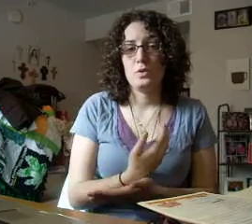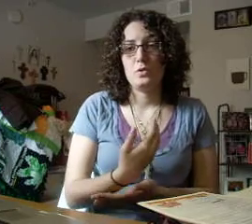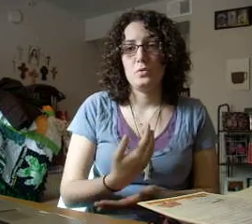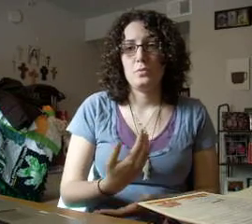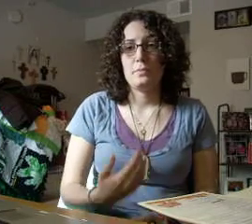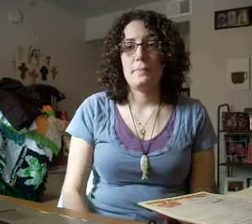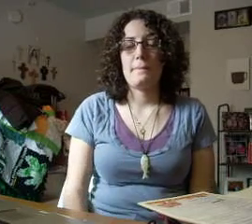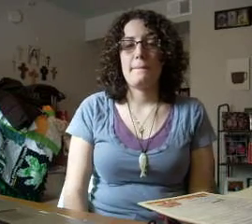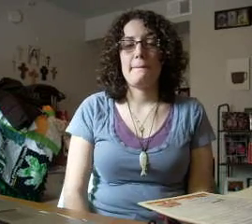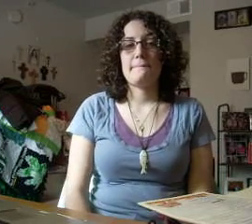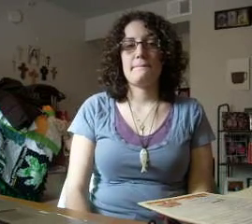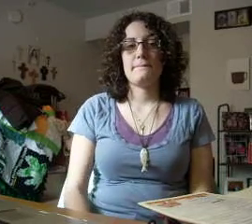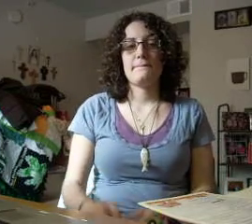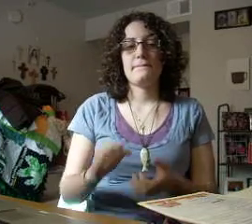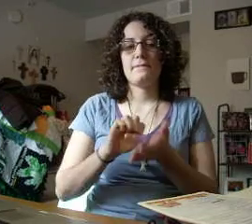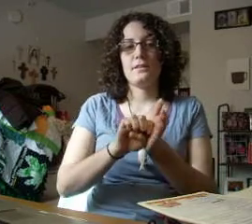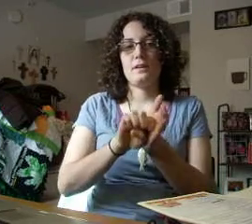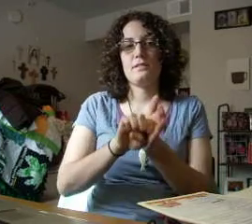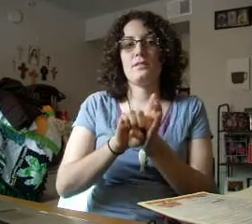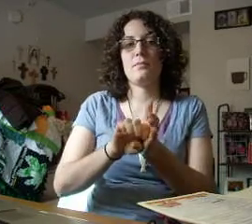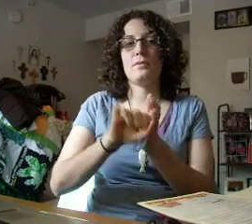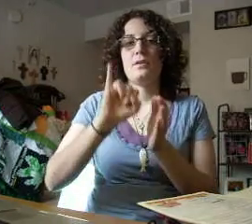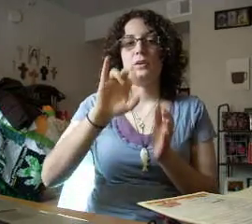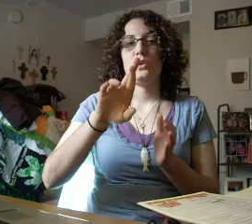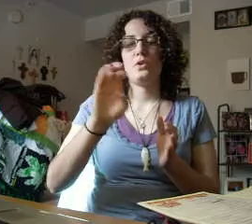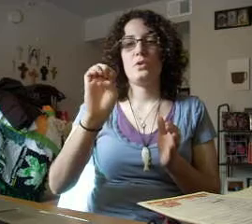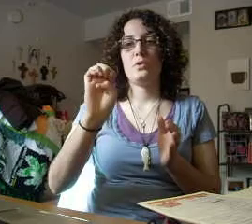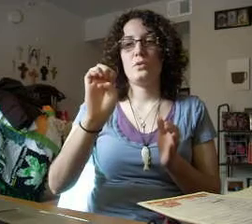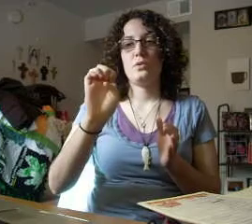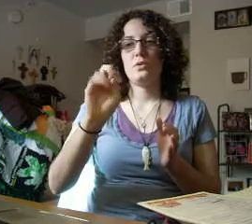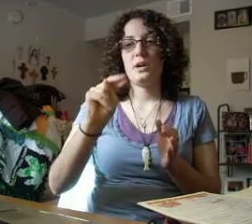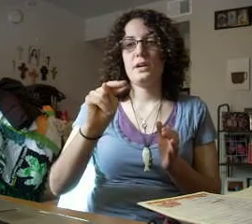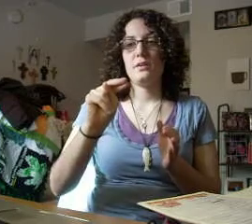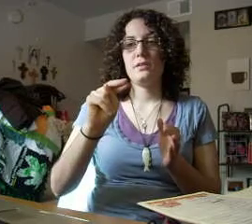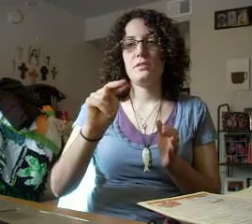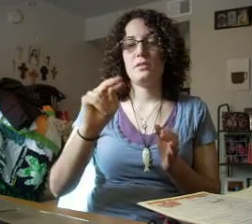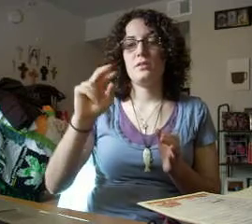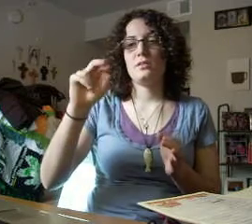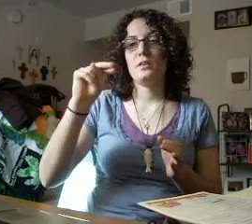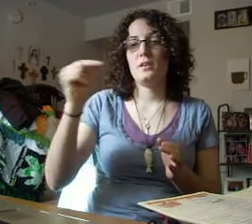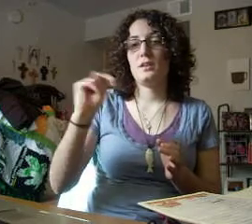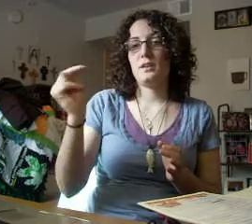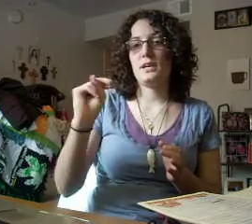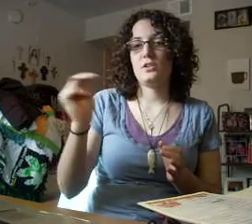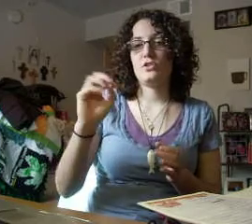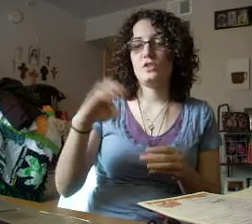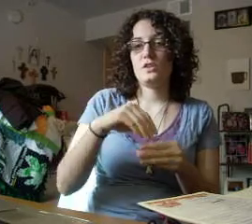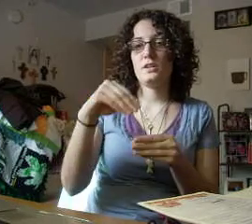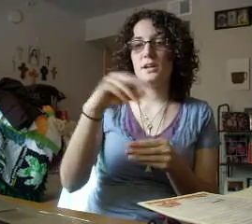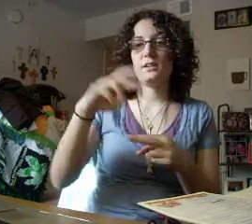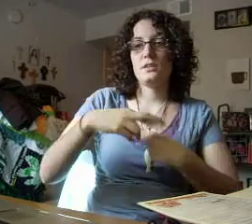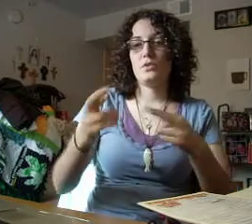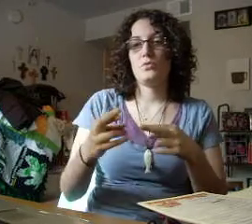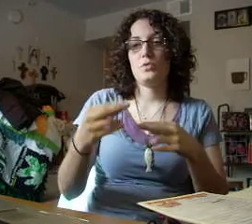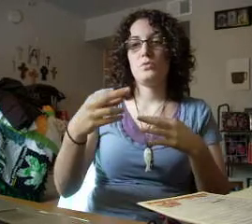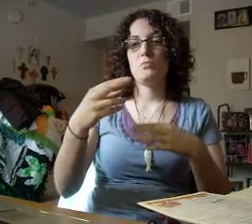For example, when iron is placed in nitrogen gas at room temperature, no chemical change occurs. So the fact that iron